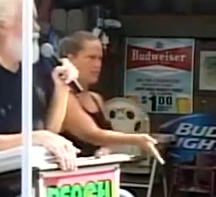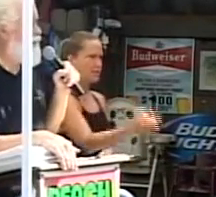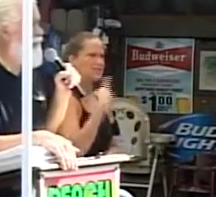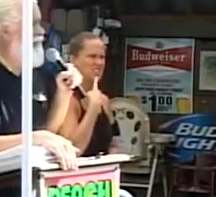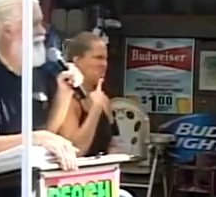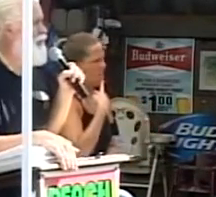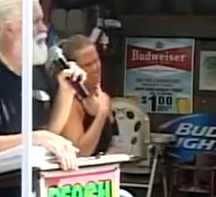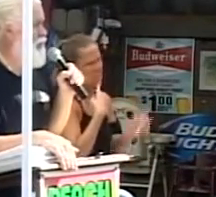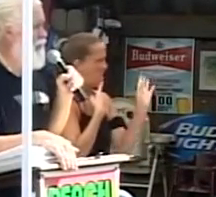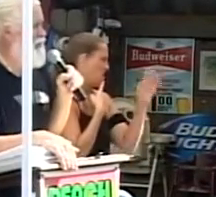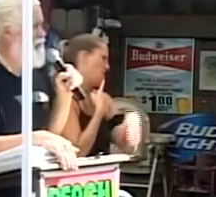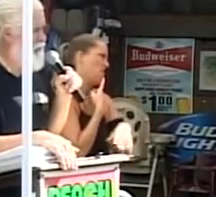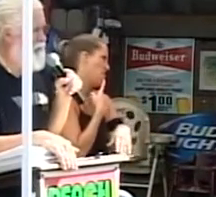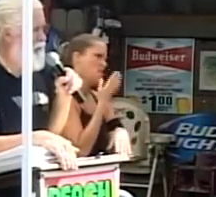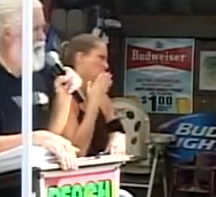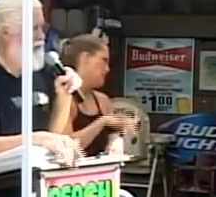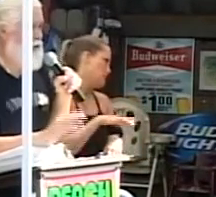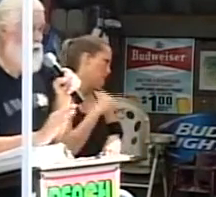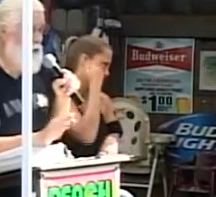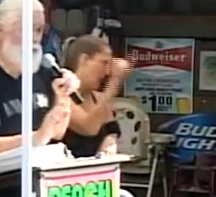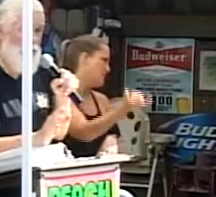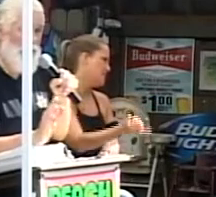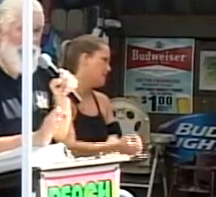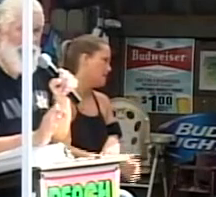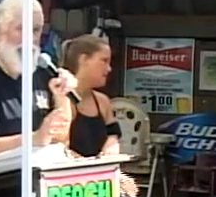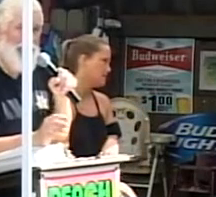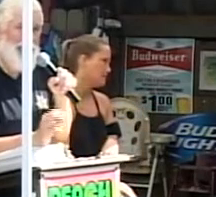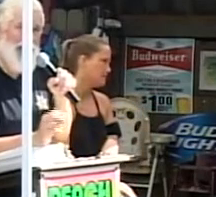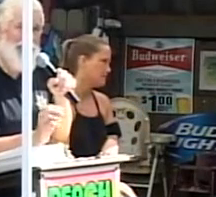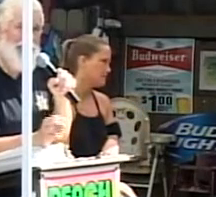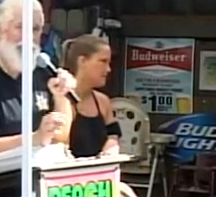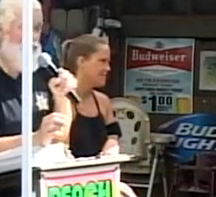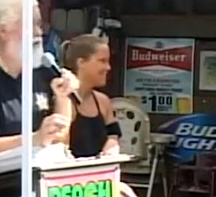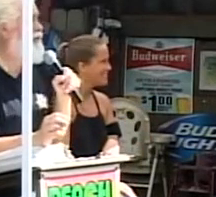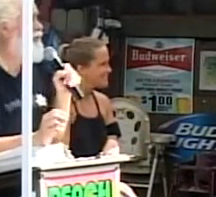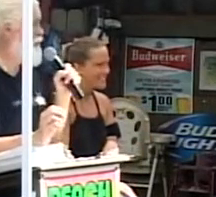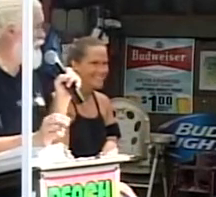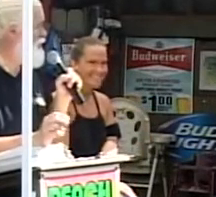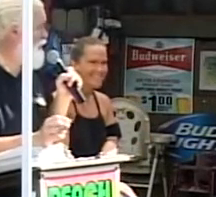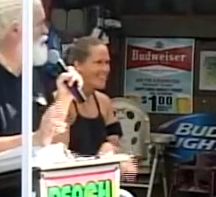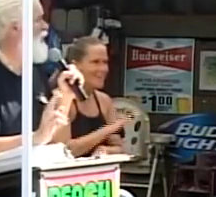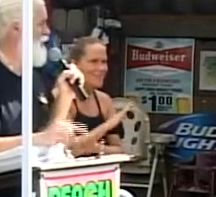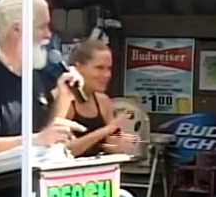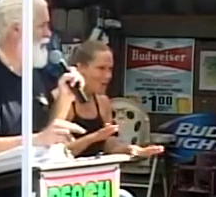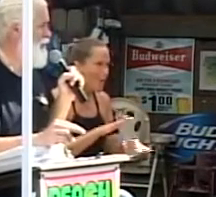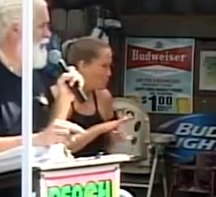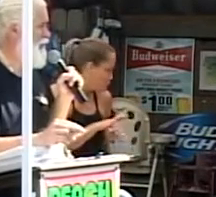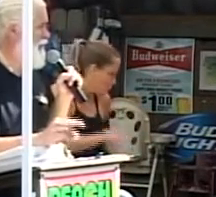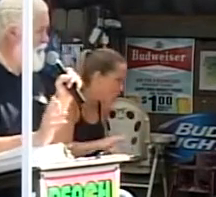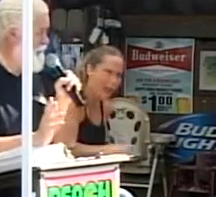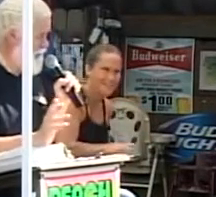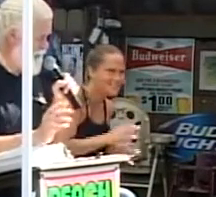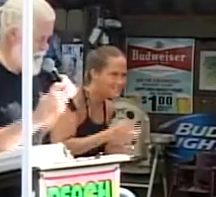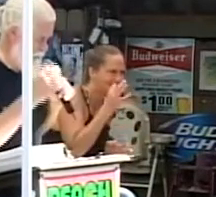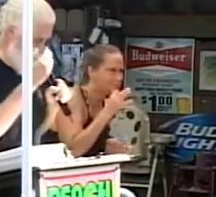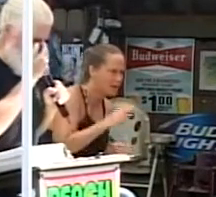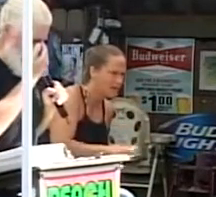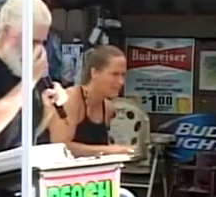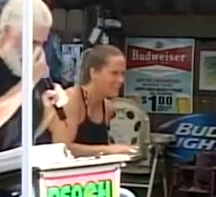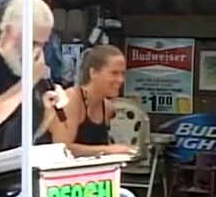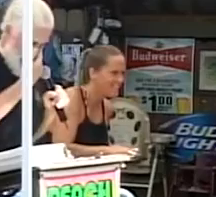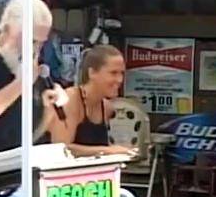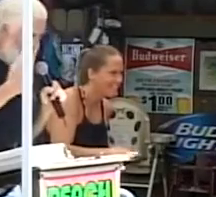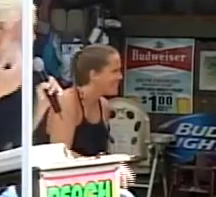Bad idea. Don't quench the spirit. Quit watering it down. If God says do it, trust him and do it. It's really that